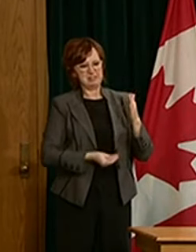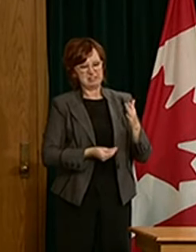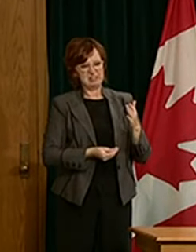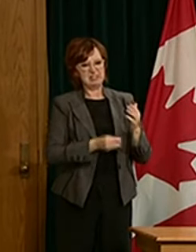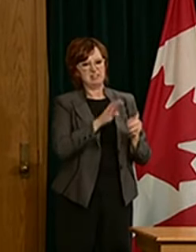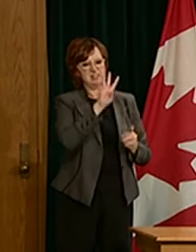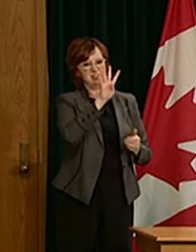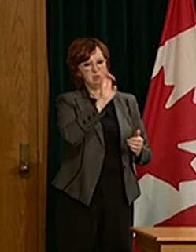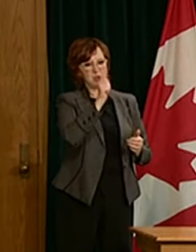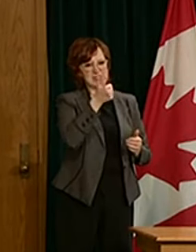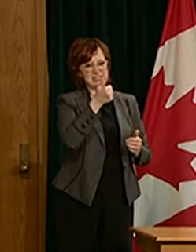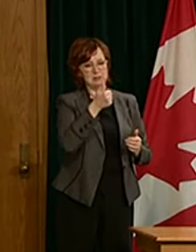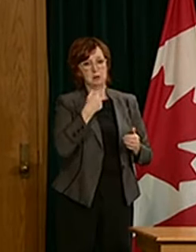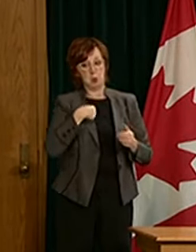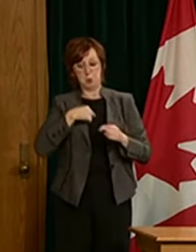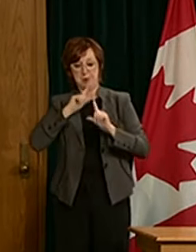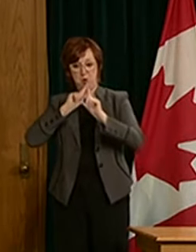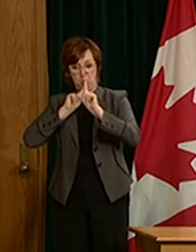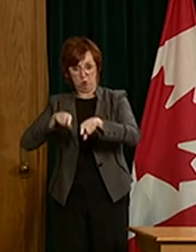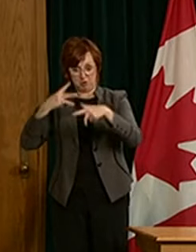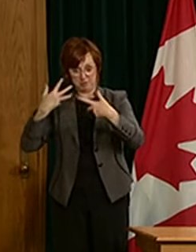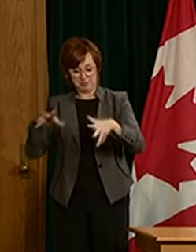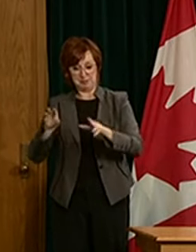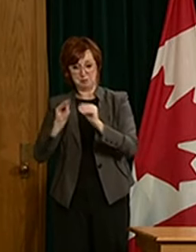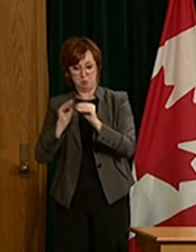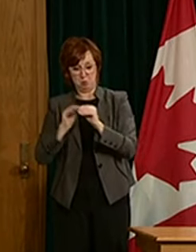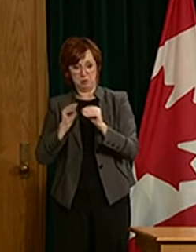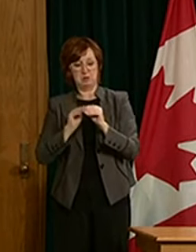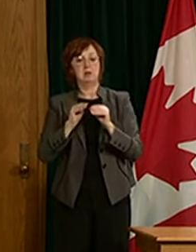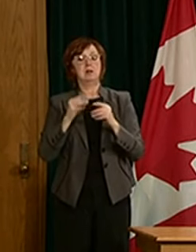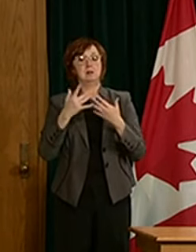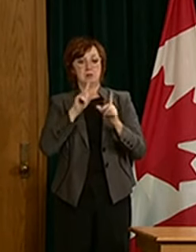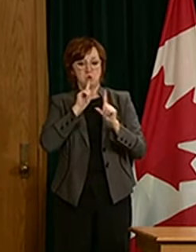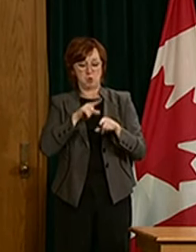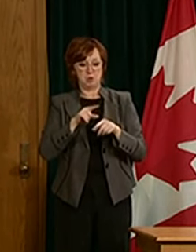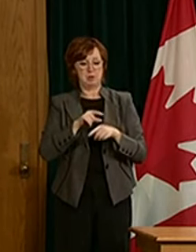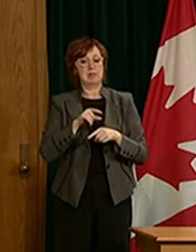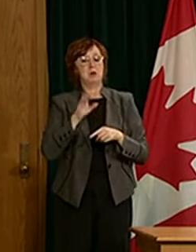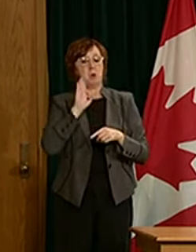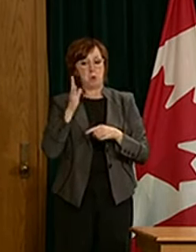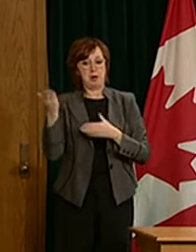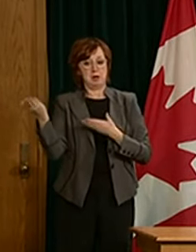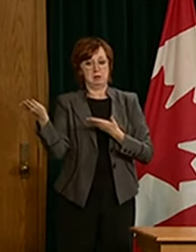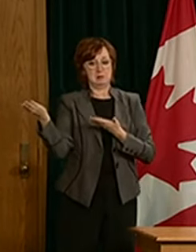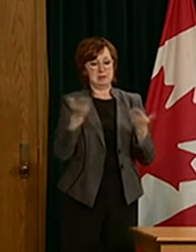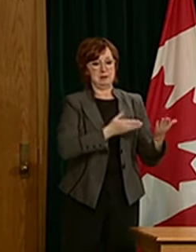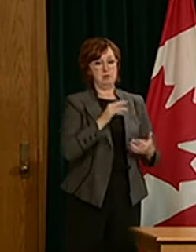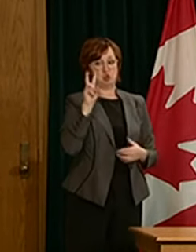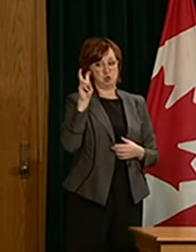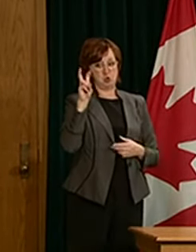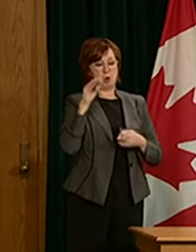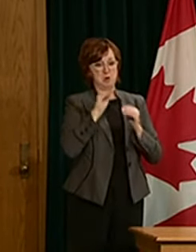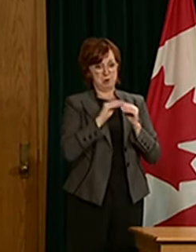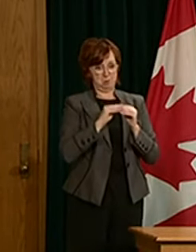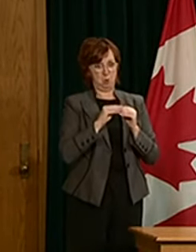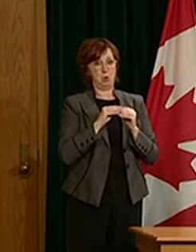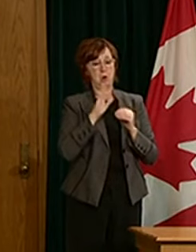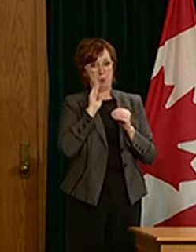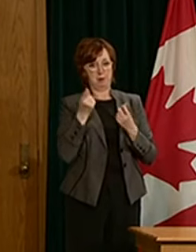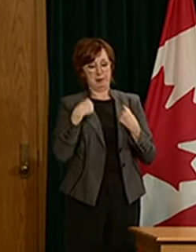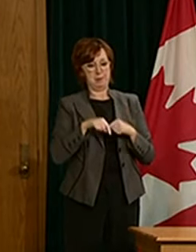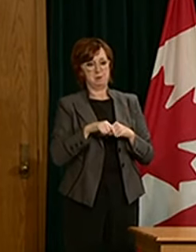Health for ventilators, and we have actually confirmed orders for 200, with 100 of those expected